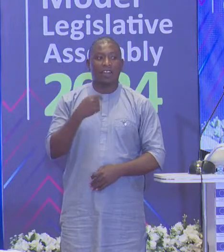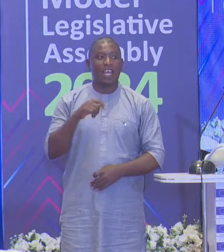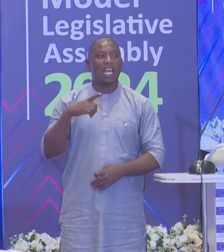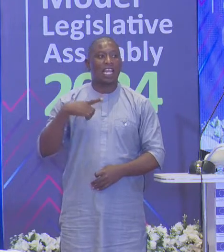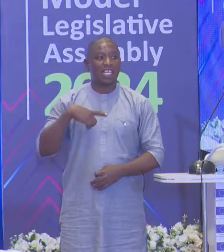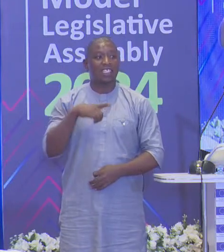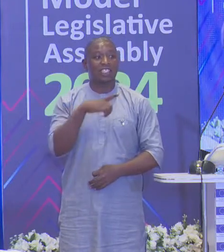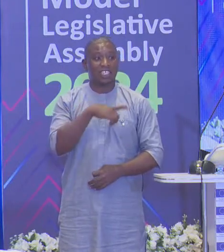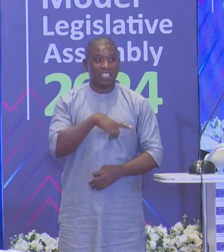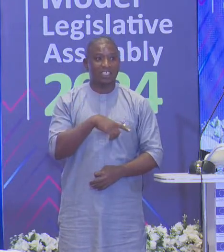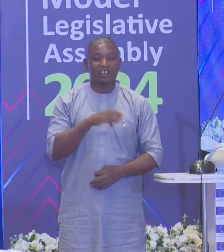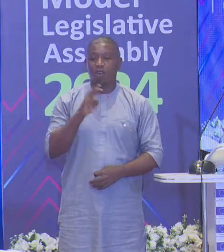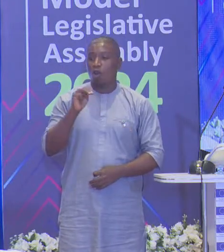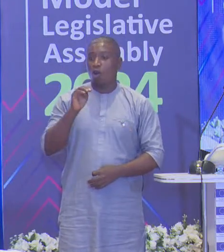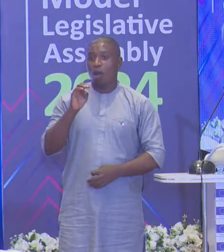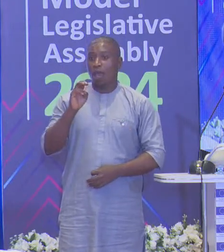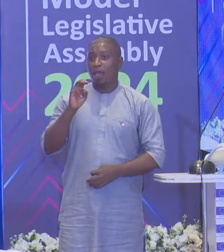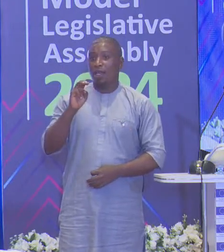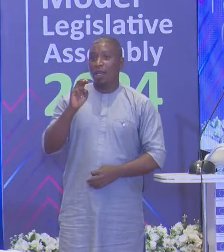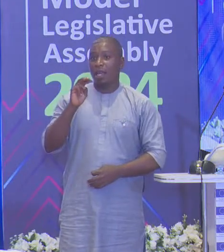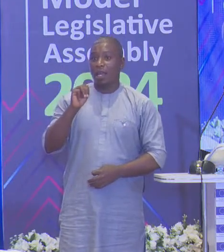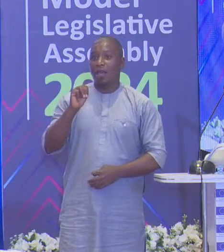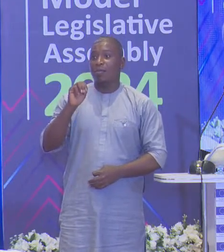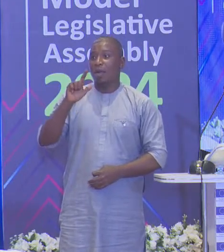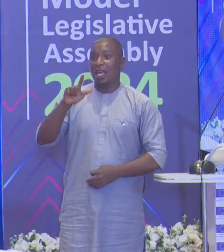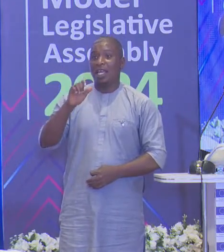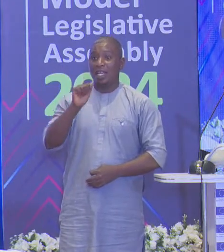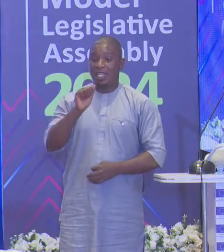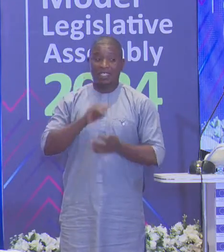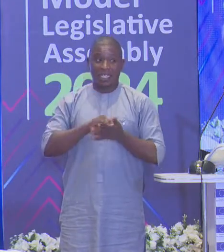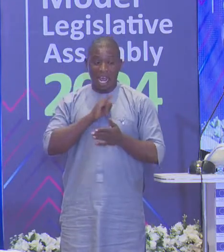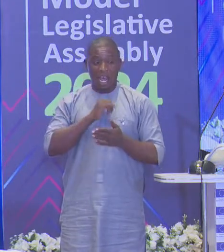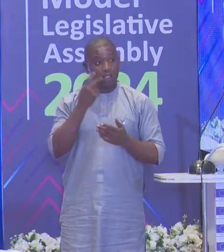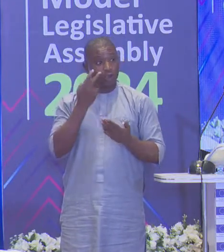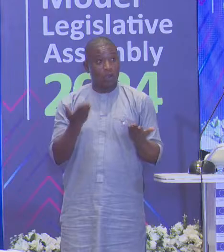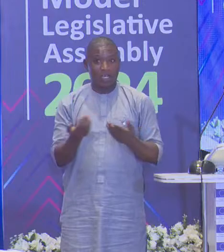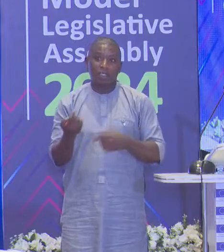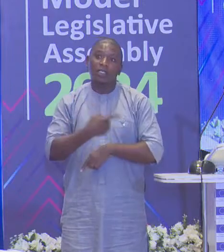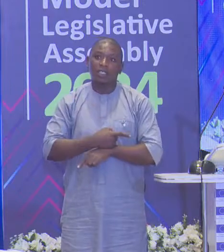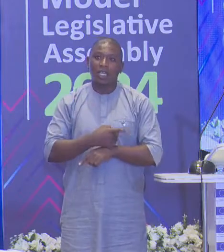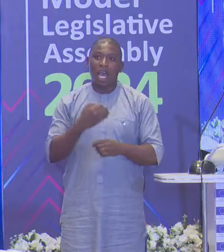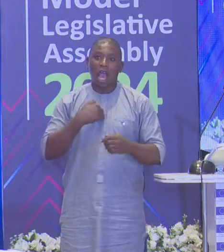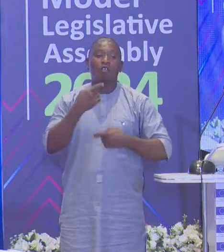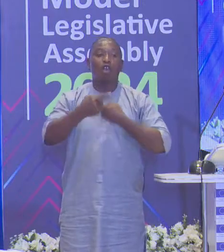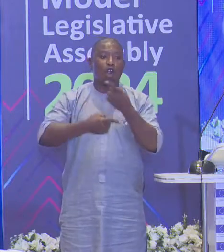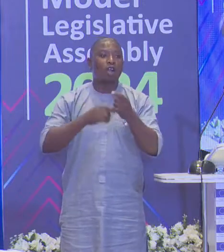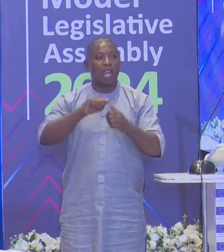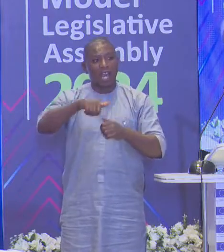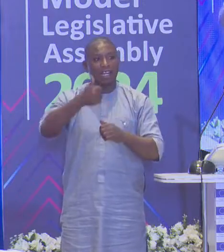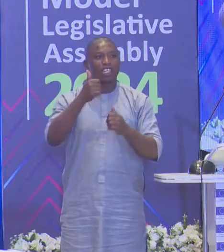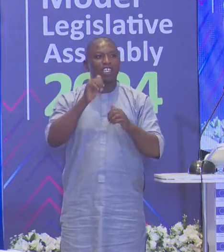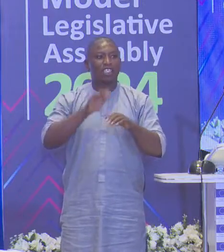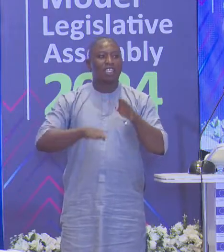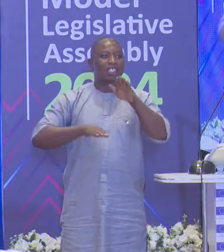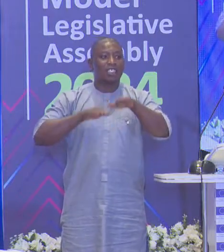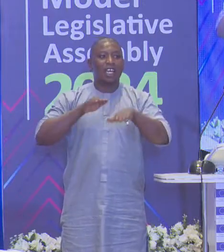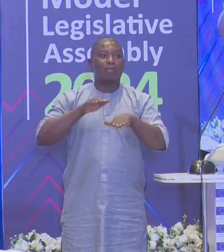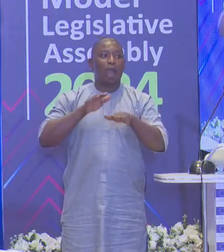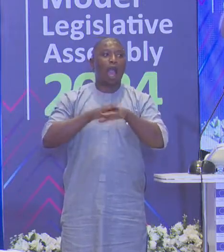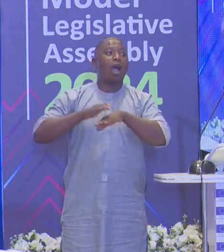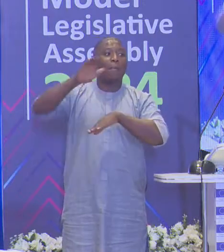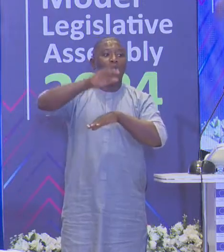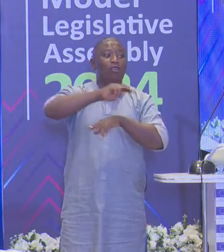legislative model assembly that I saw here today has gone another step above the National Assembly